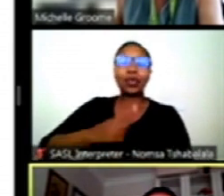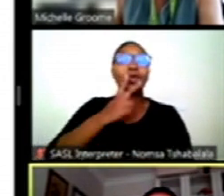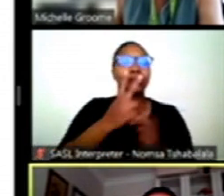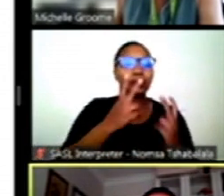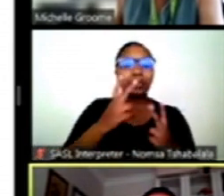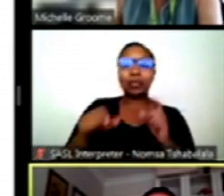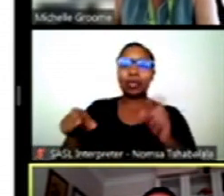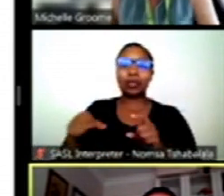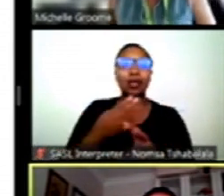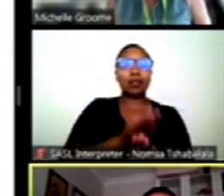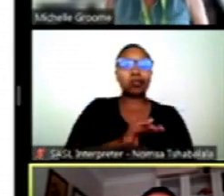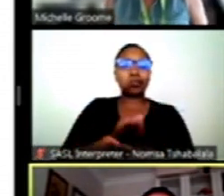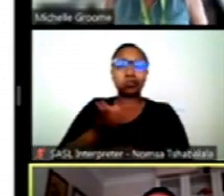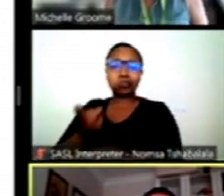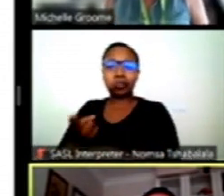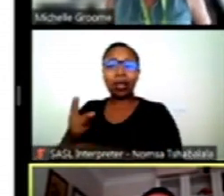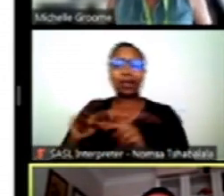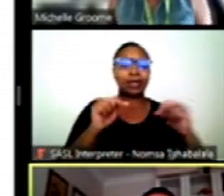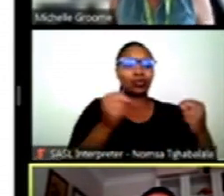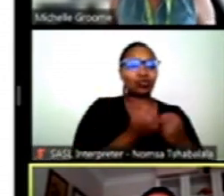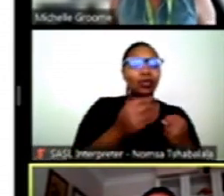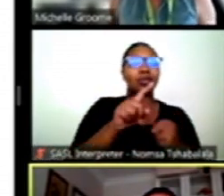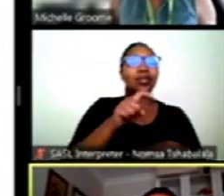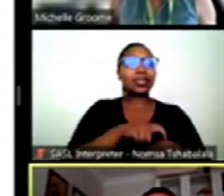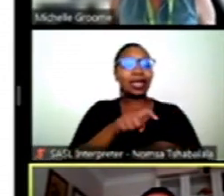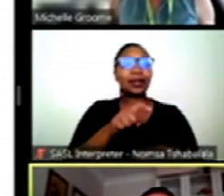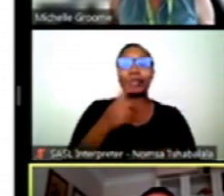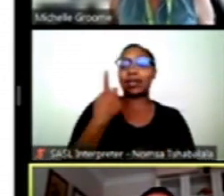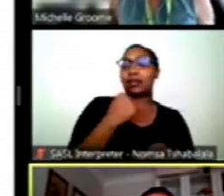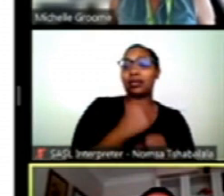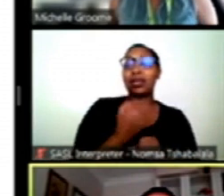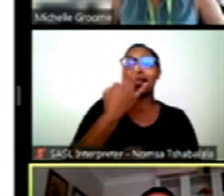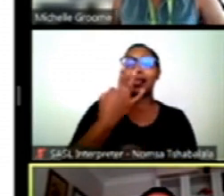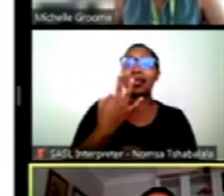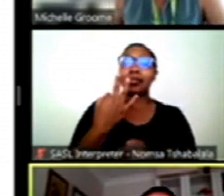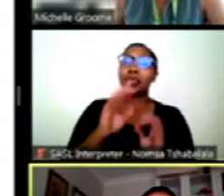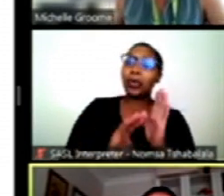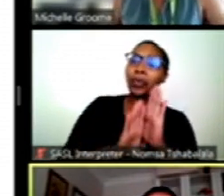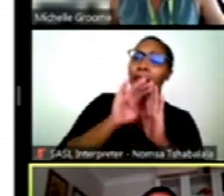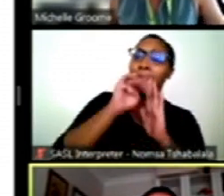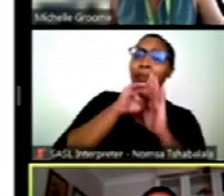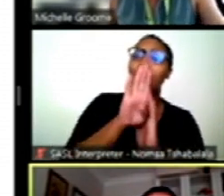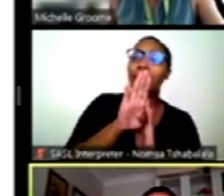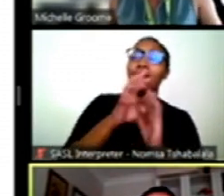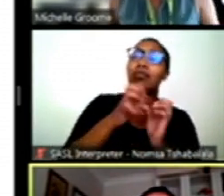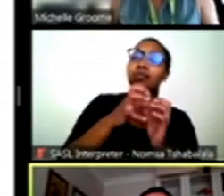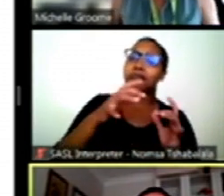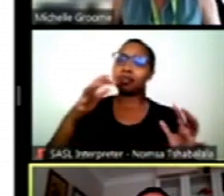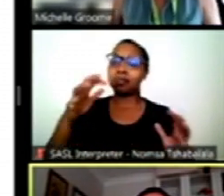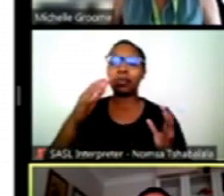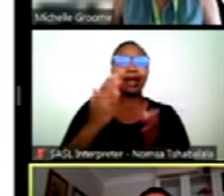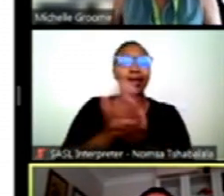average nationally, after the peak of the third wave, we saw a decrease to low numbers, and we're starting to see a slight increase